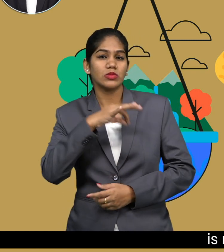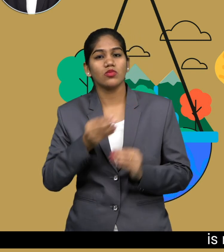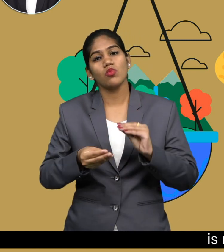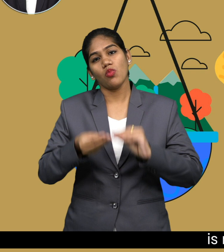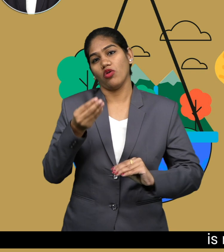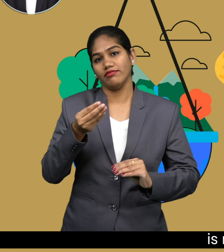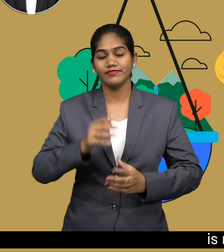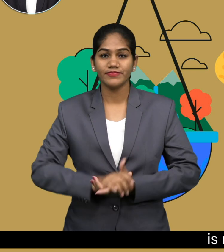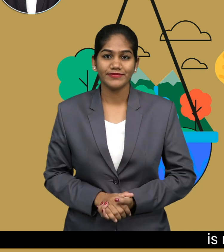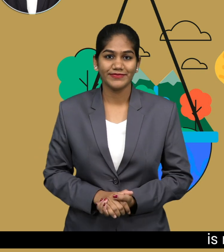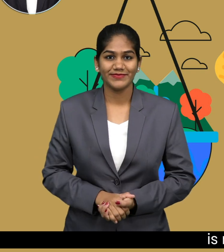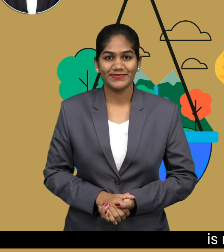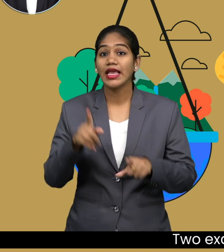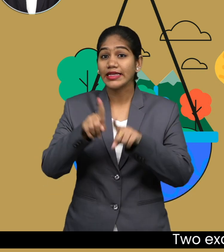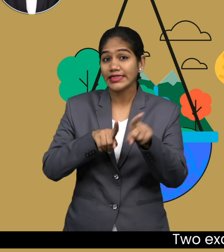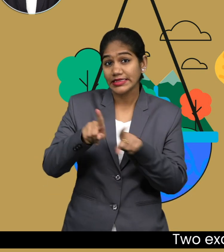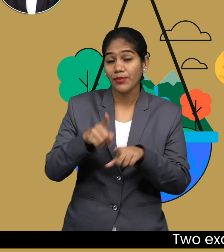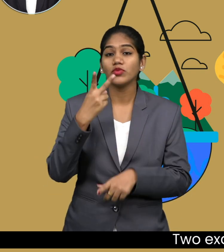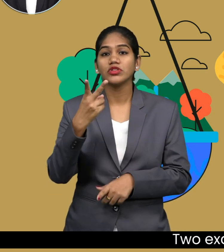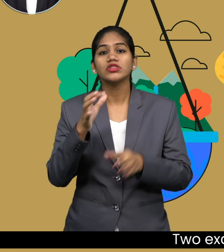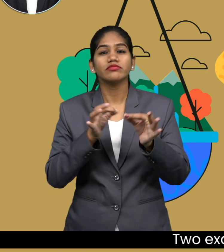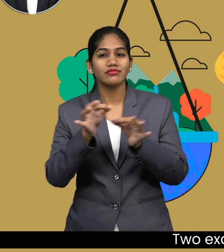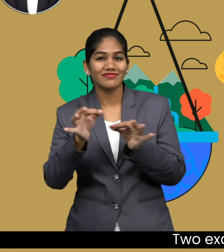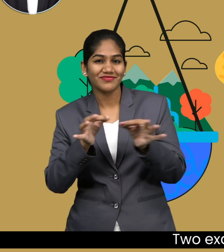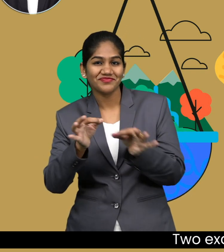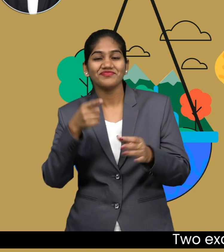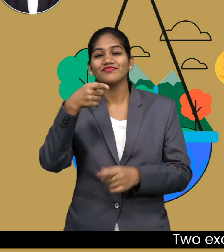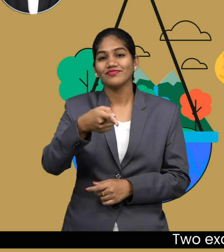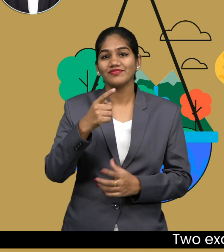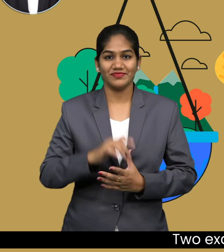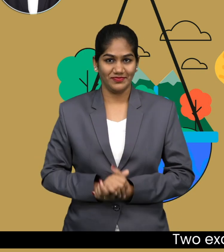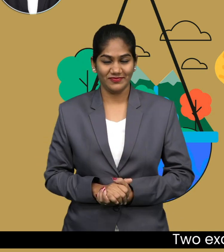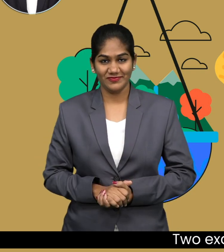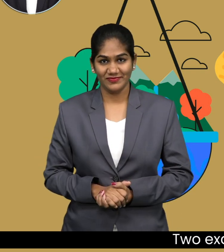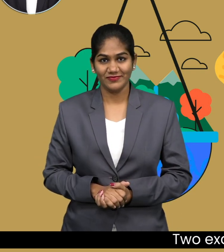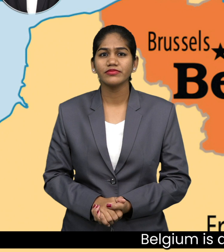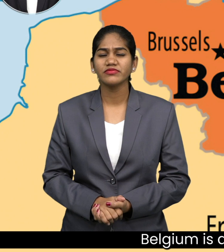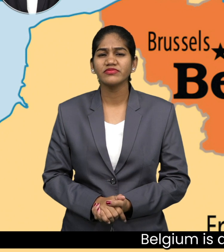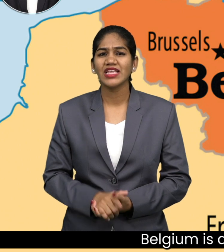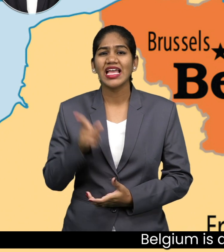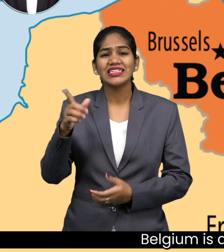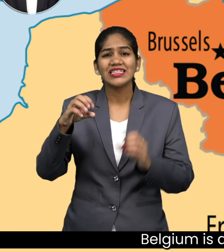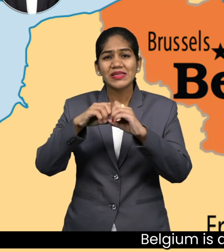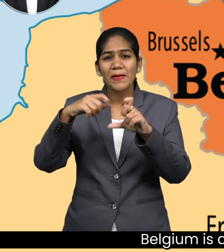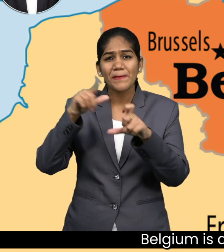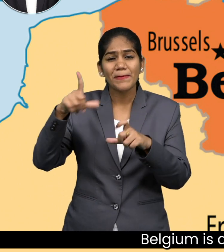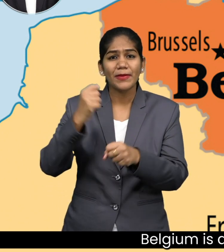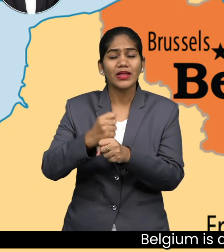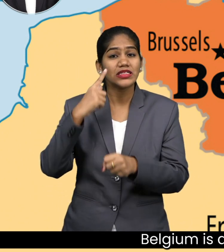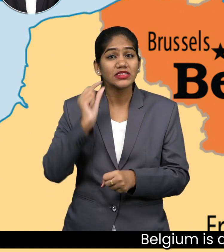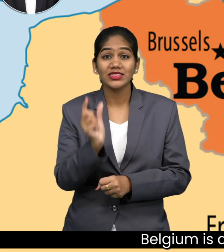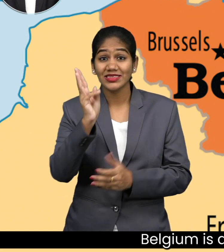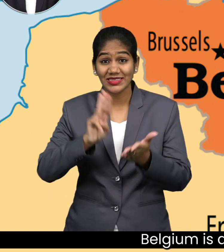two examples illustrate this. Belgium is a